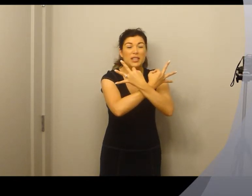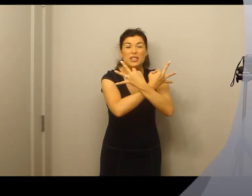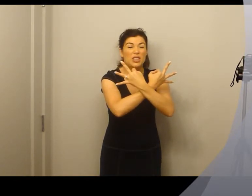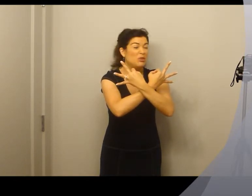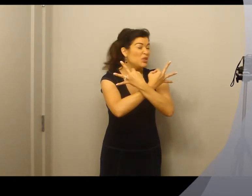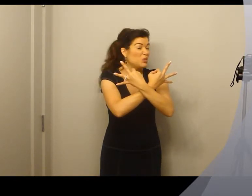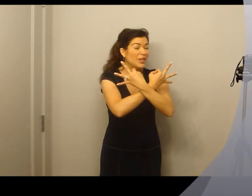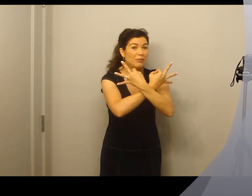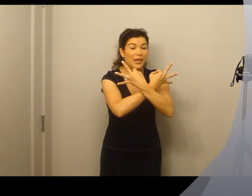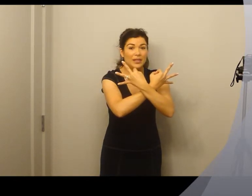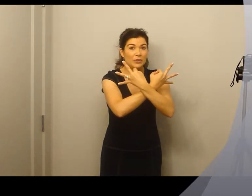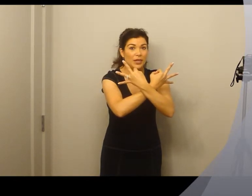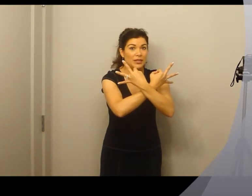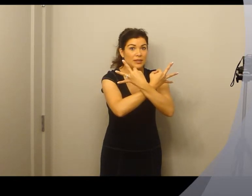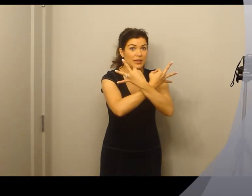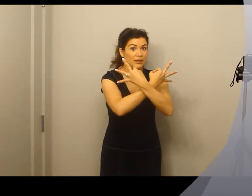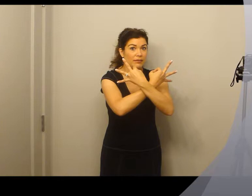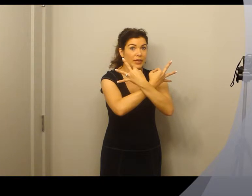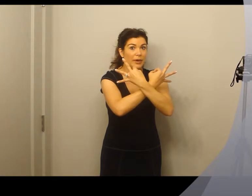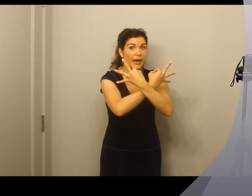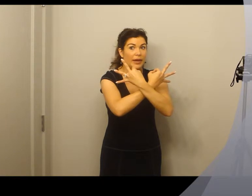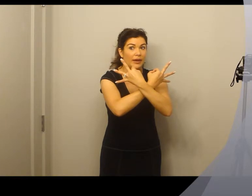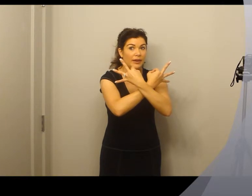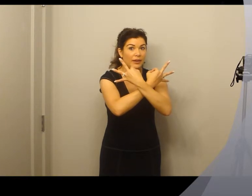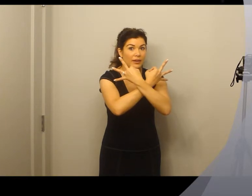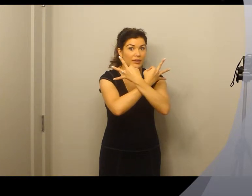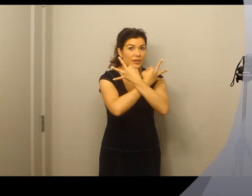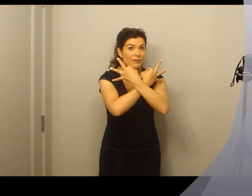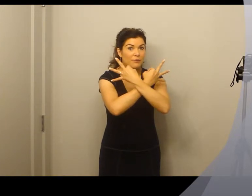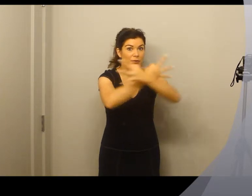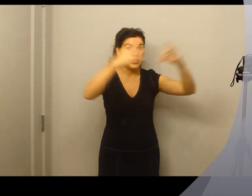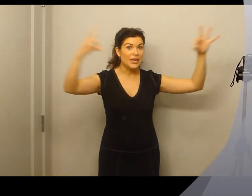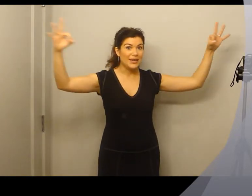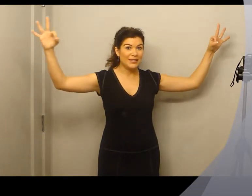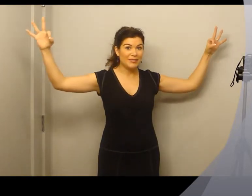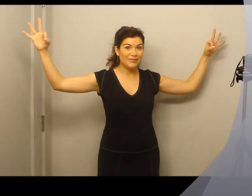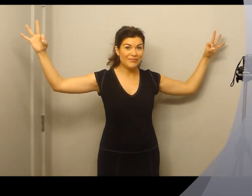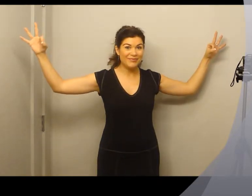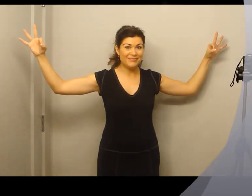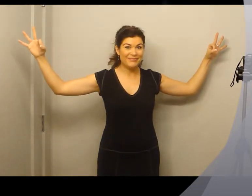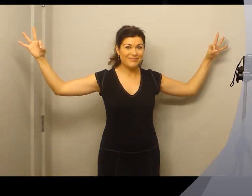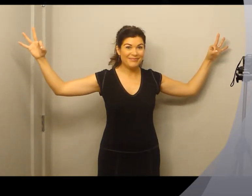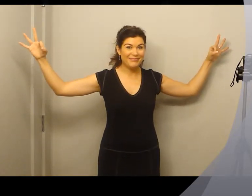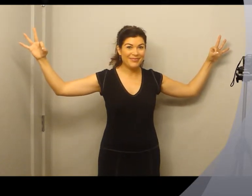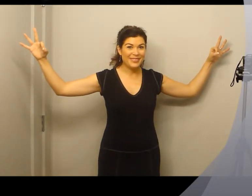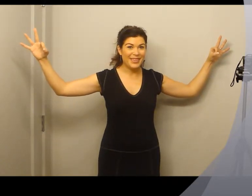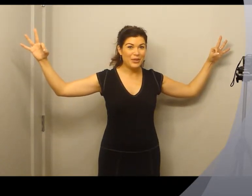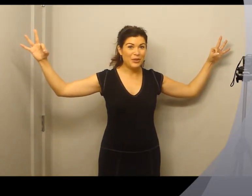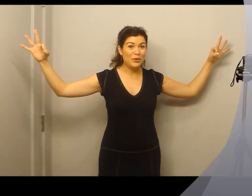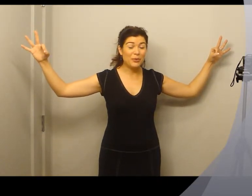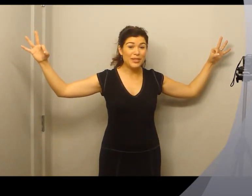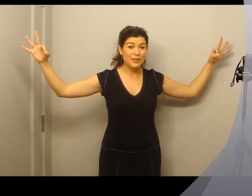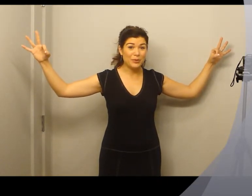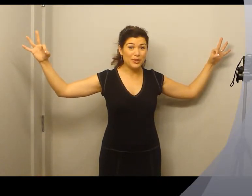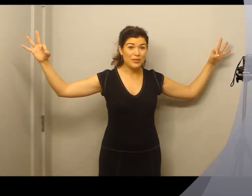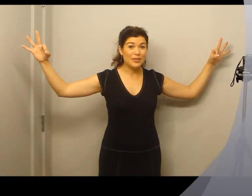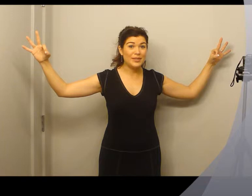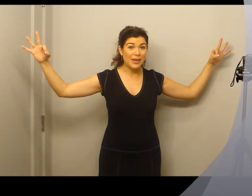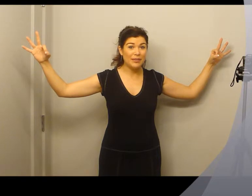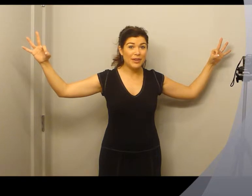as huge as we can make it so they can see it in the very back. And say free. And you know the rest of the words, the Savior of